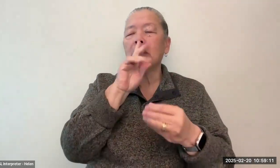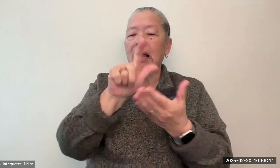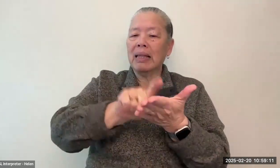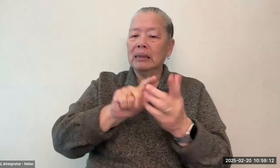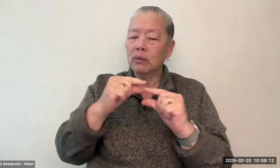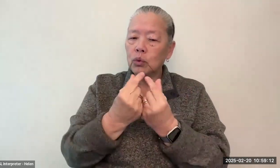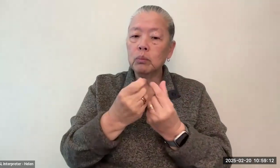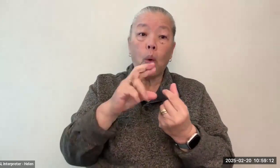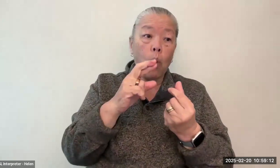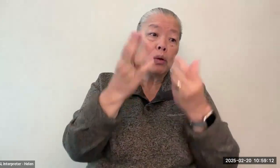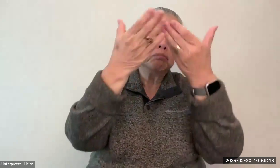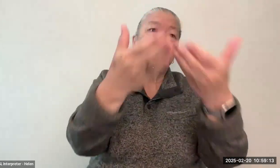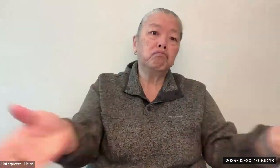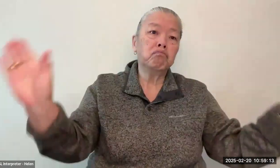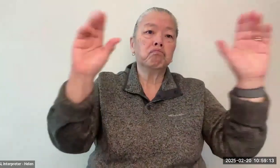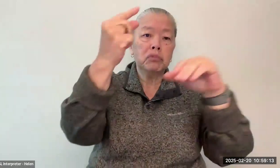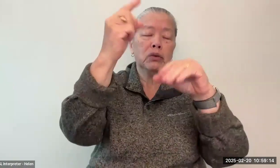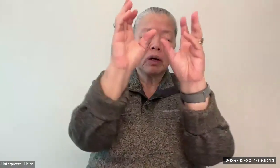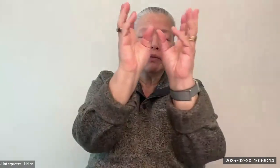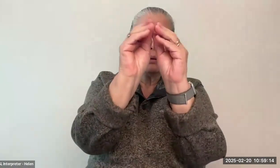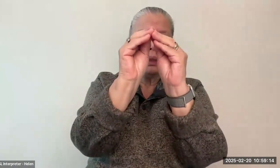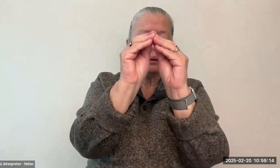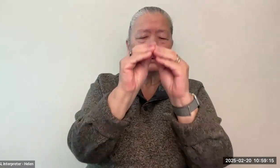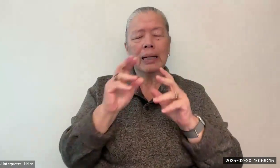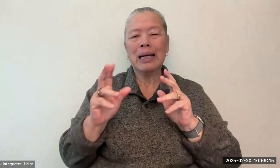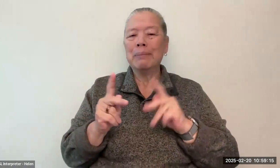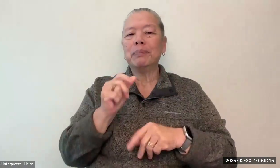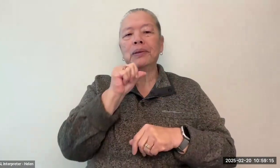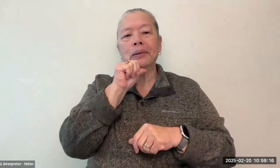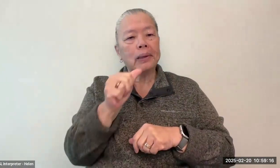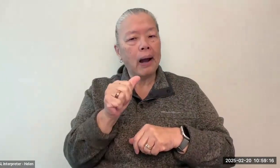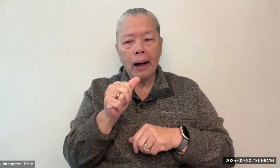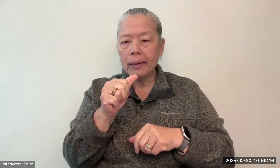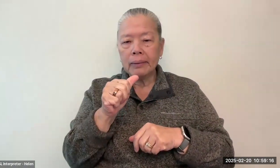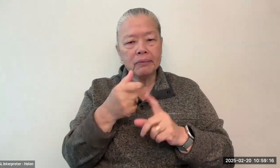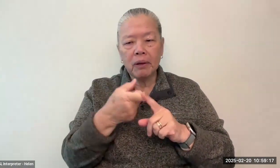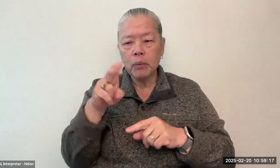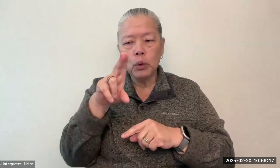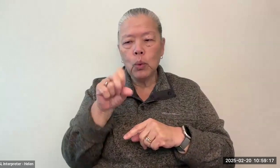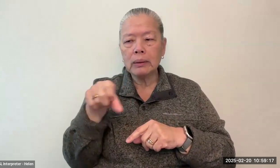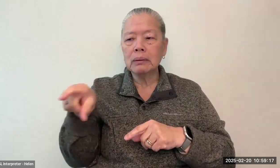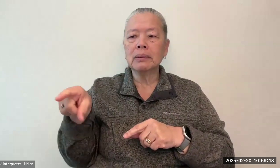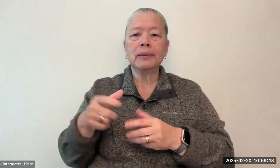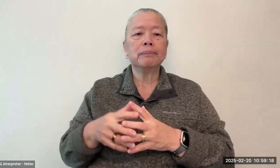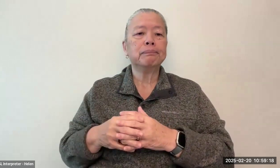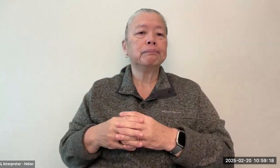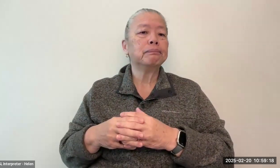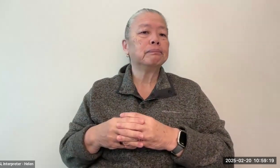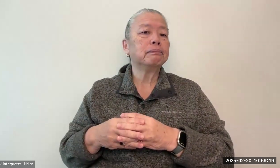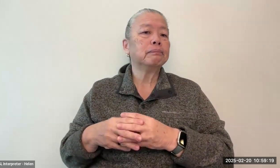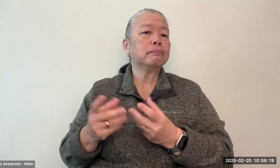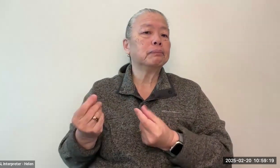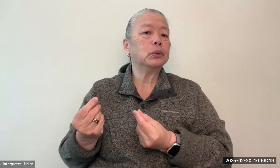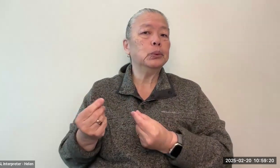plenary session, folks who are not from the United States are kind of left wondering what to do. We've brought them to